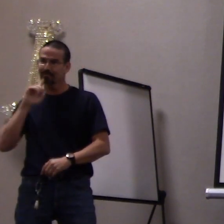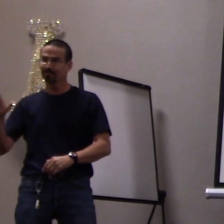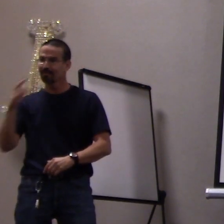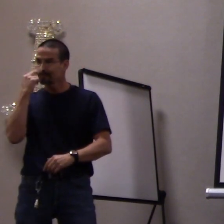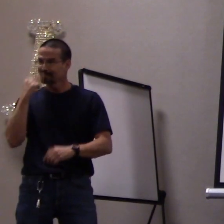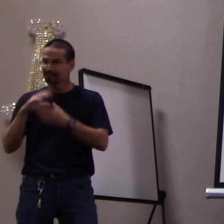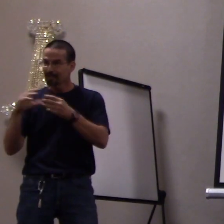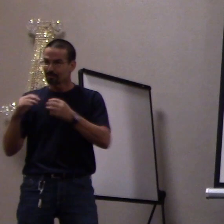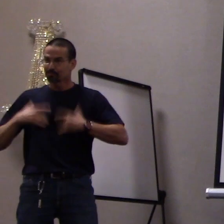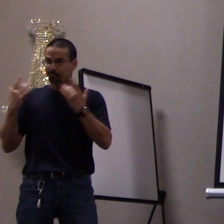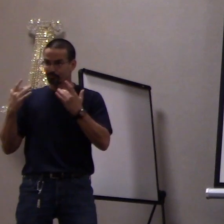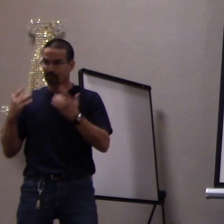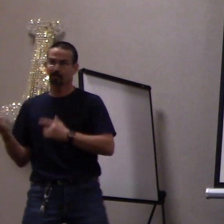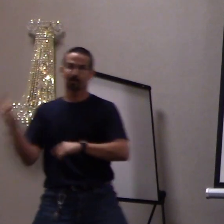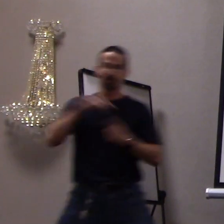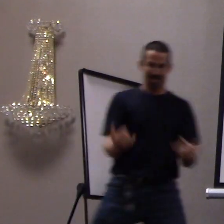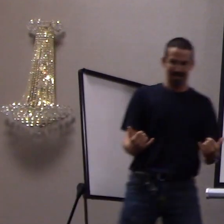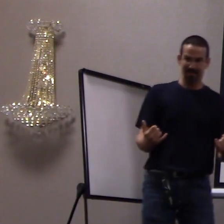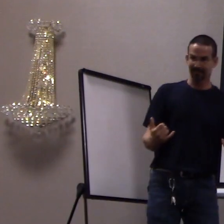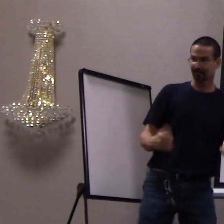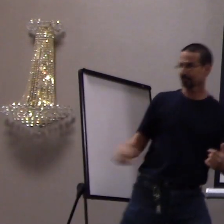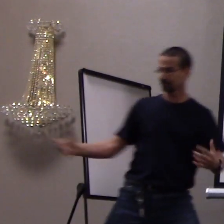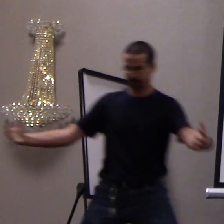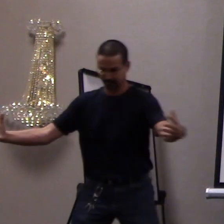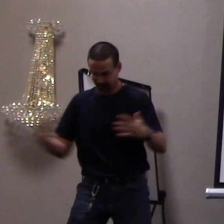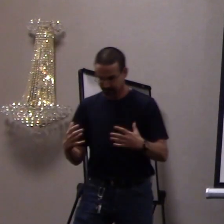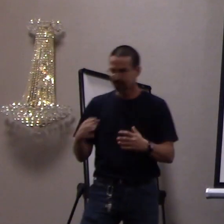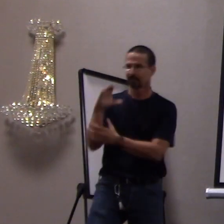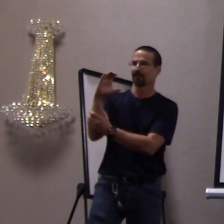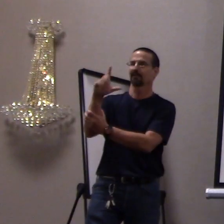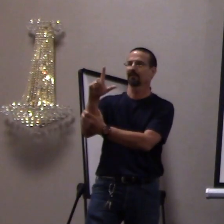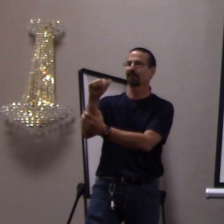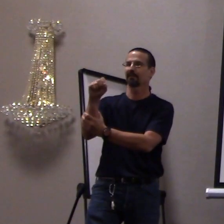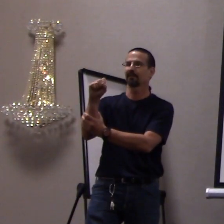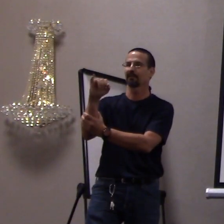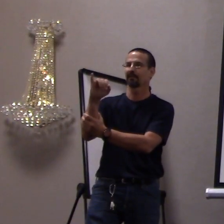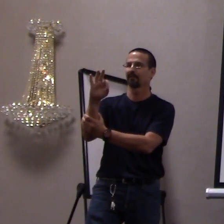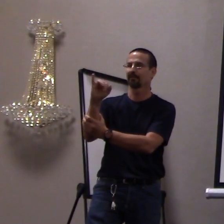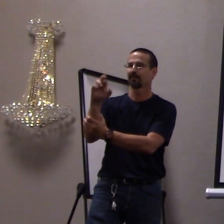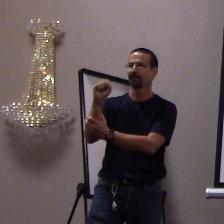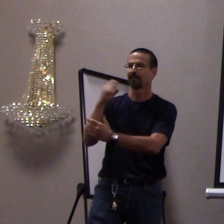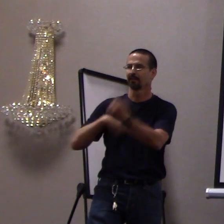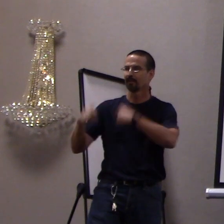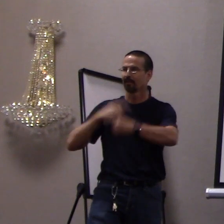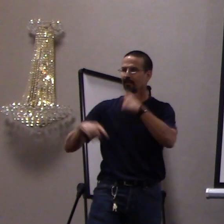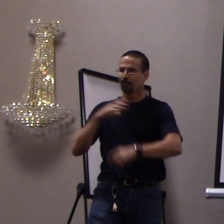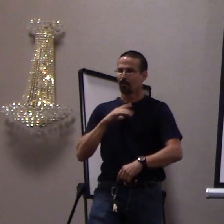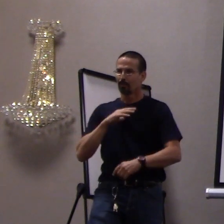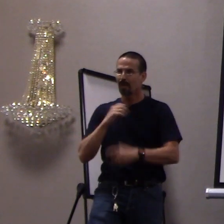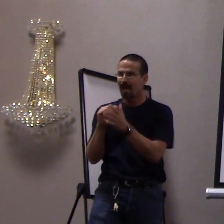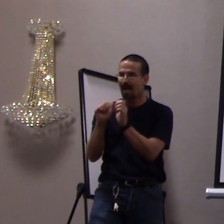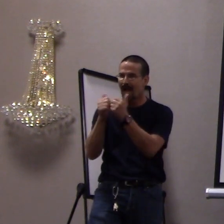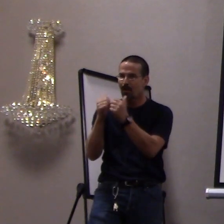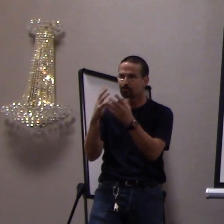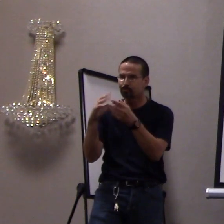in the 1950s, we're going to talk about funny things that happened then until now. We're going to bring them all together, and we're going to talk about the